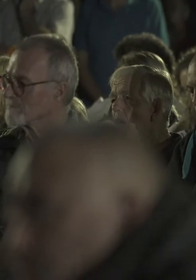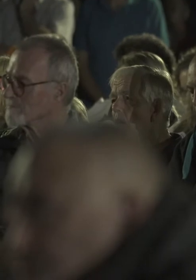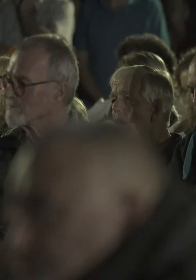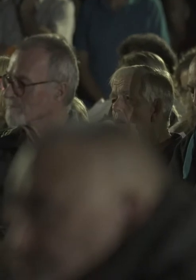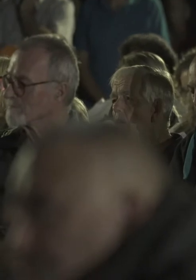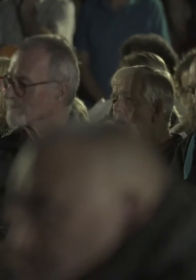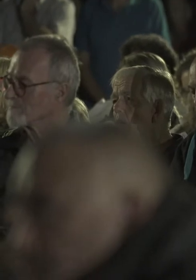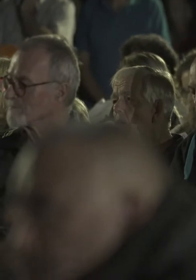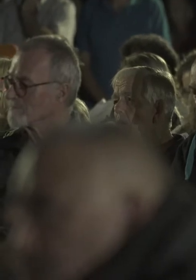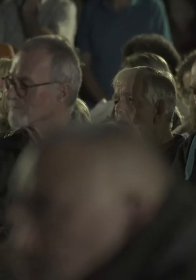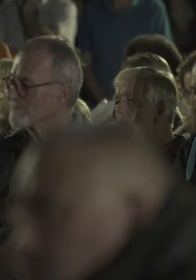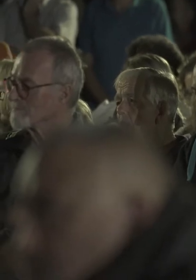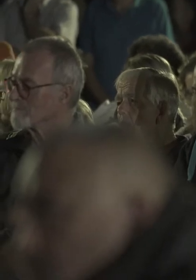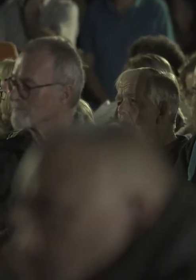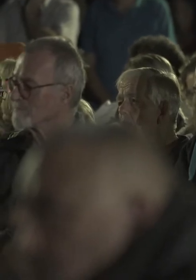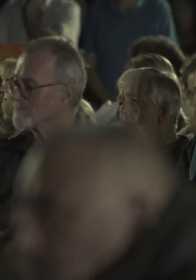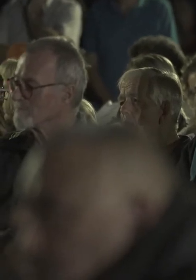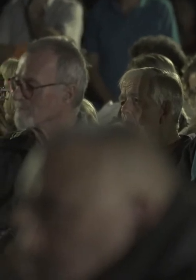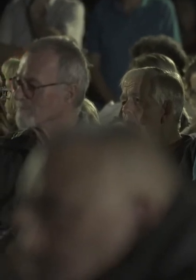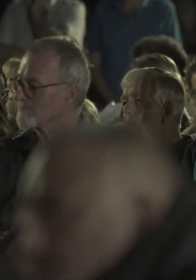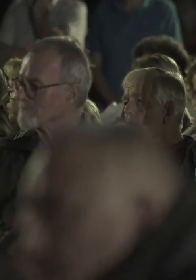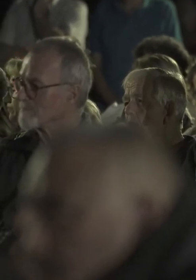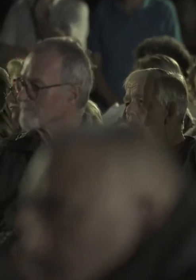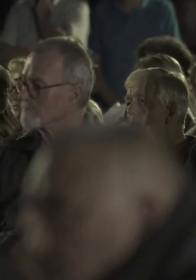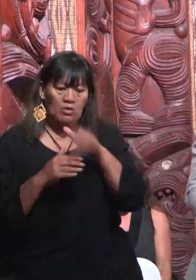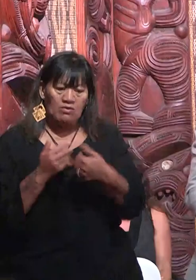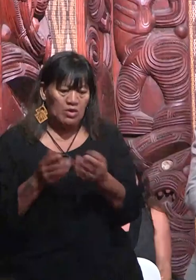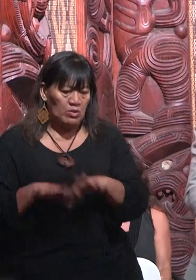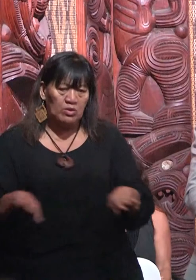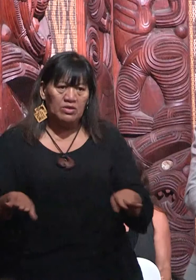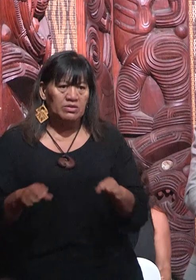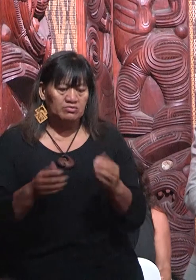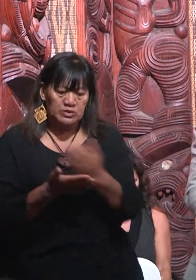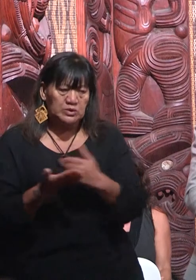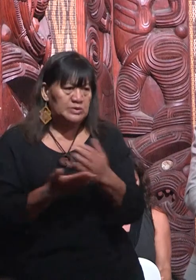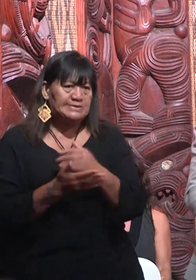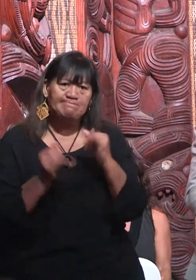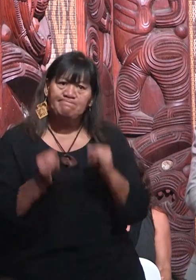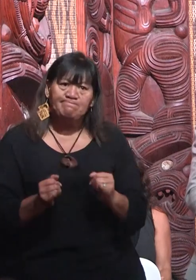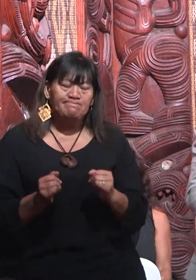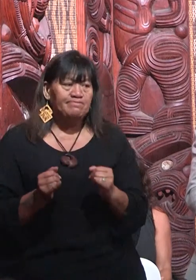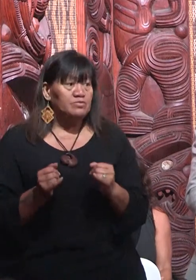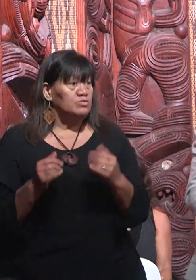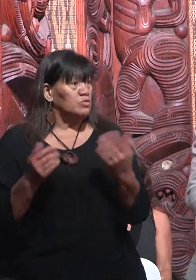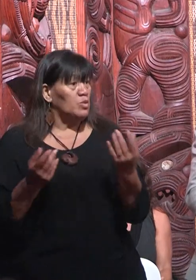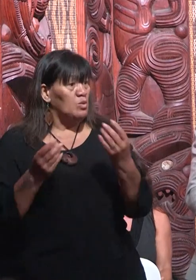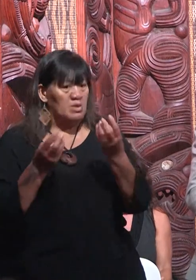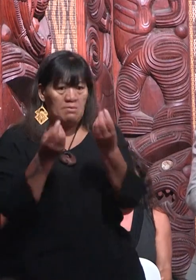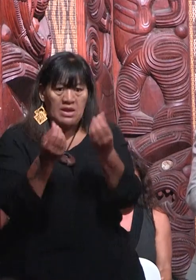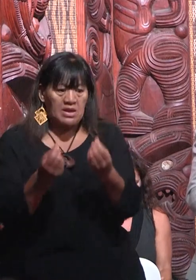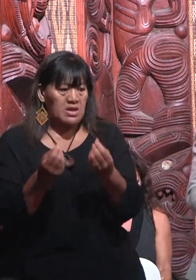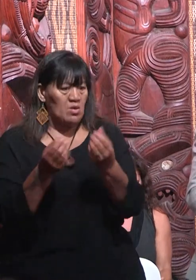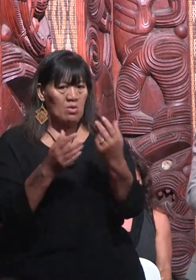the irresponsible and unjust use of natural resources, of economic and political